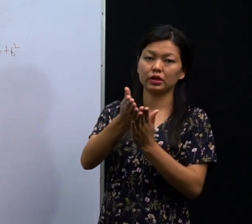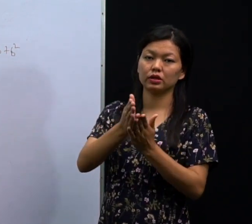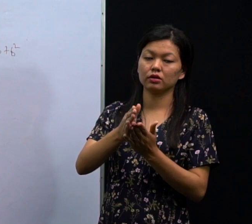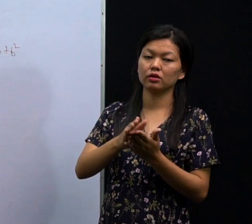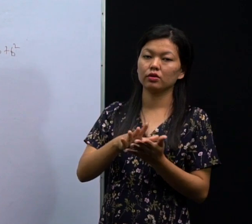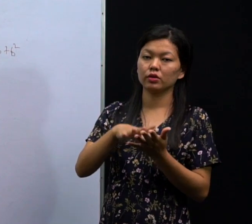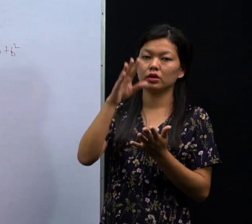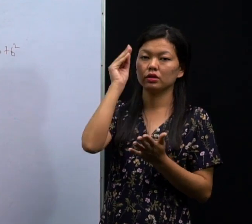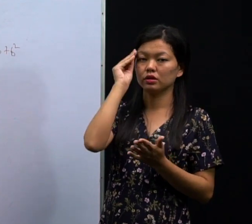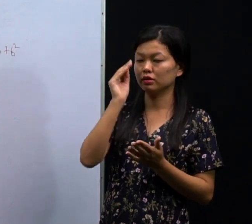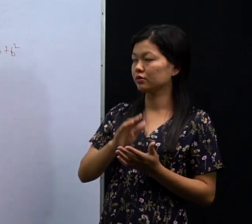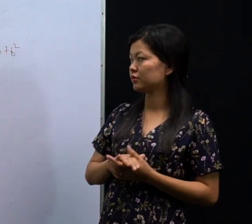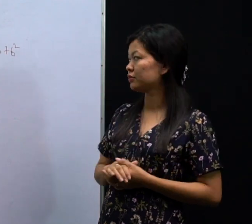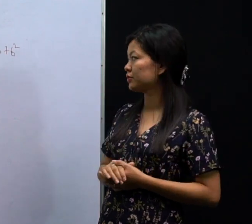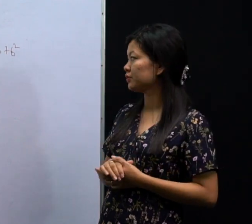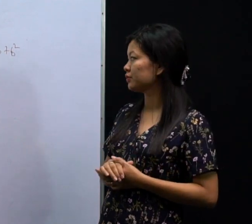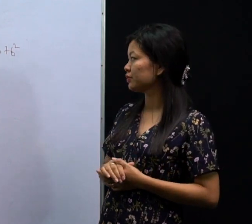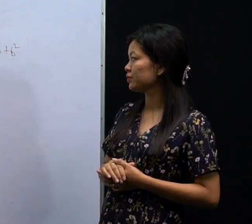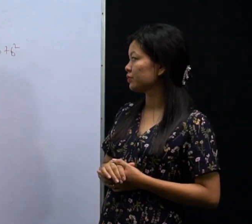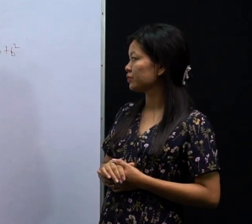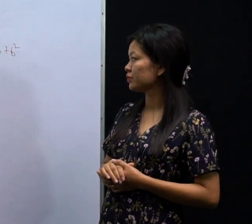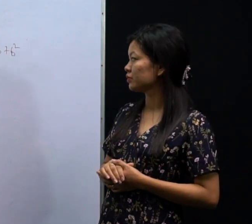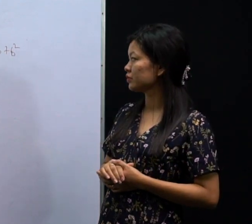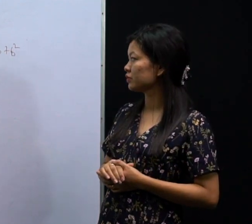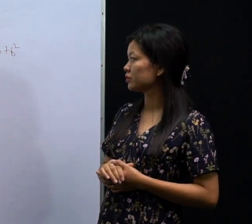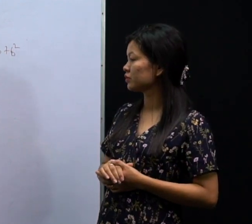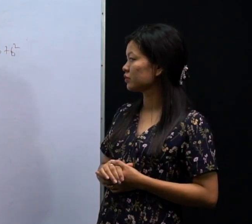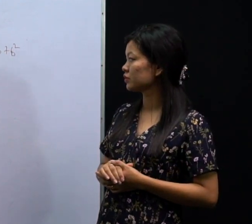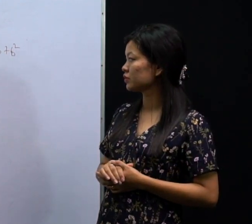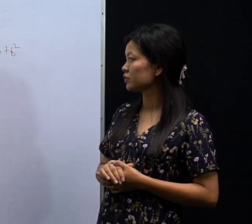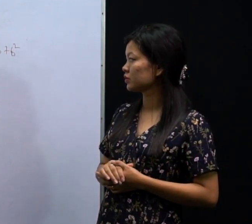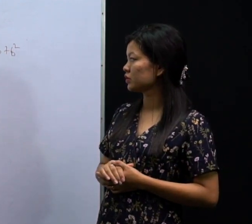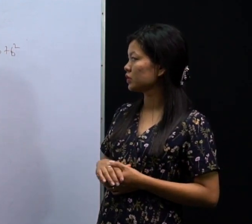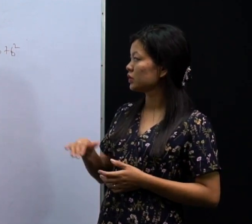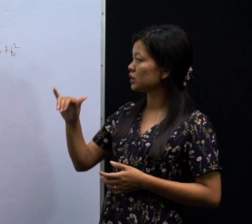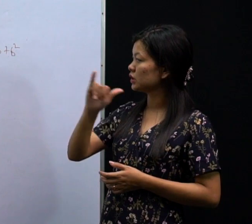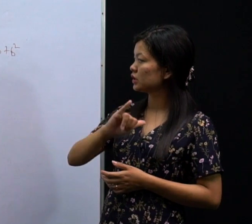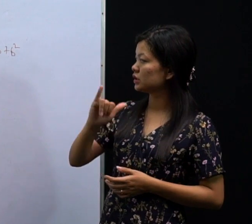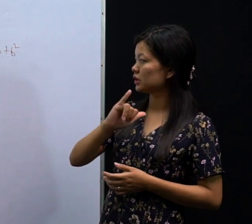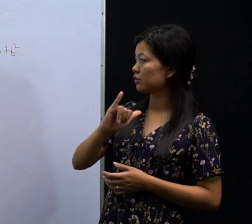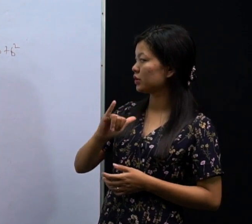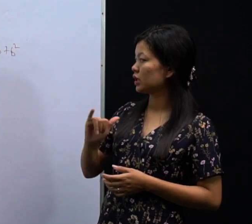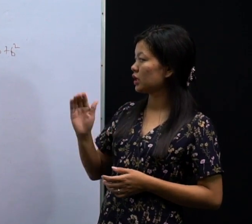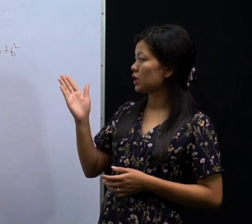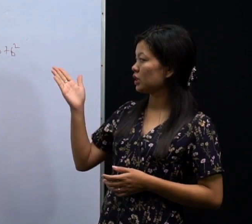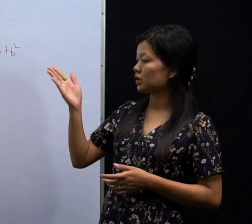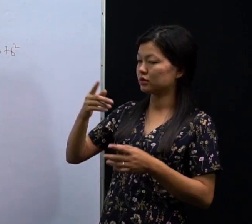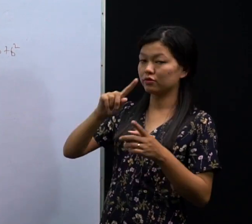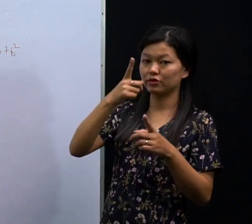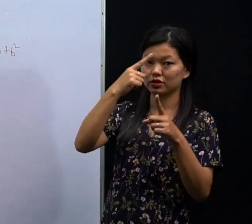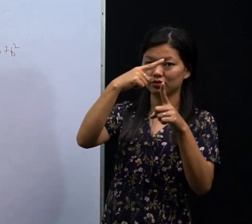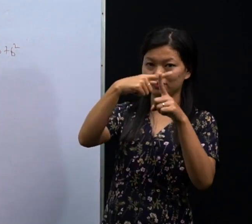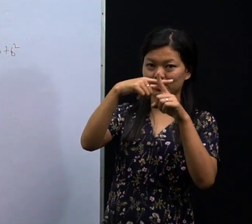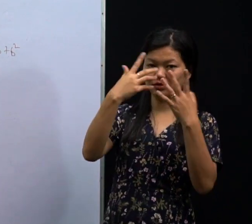in the same process, if you do the another formula, a minus b whole square. Look at it, if it is right minus